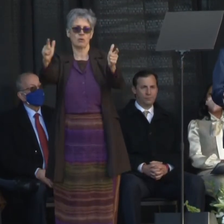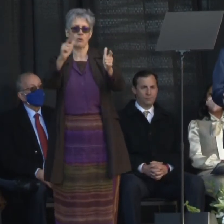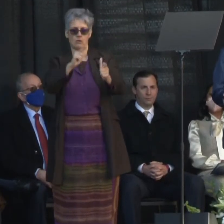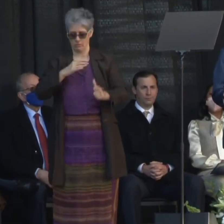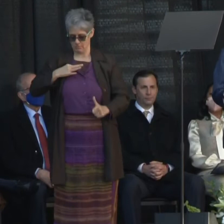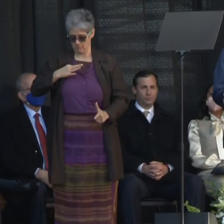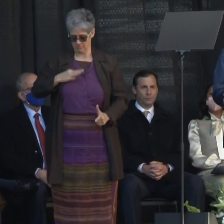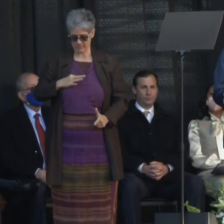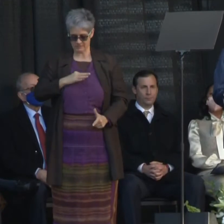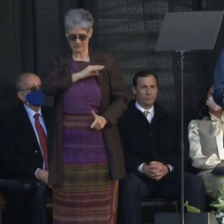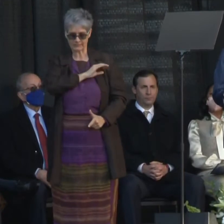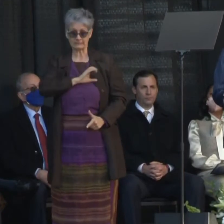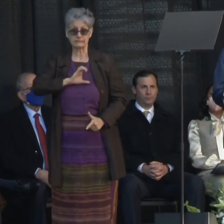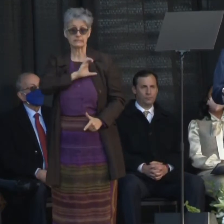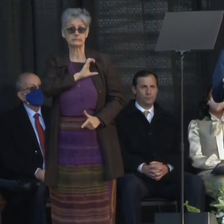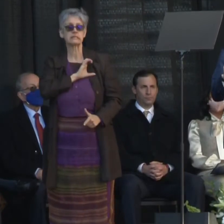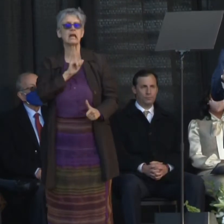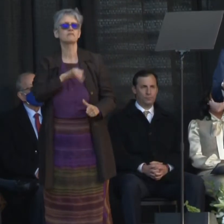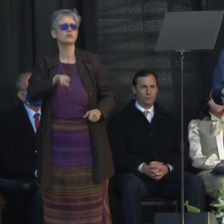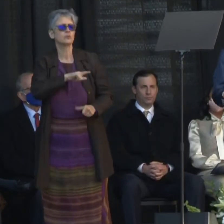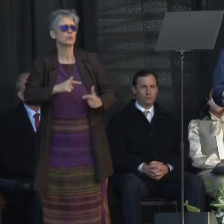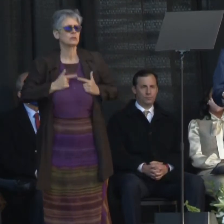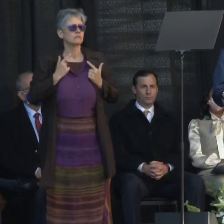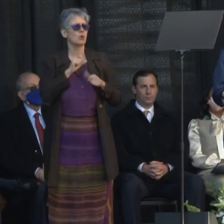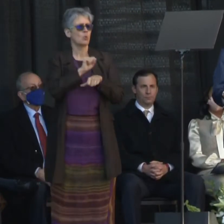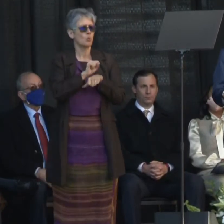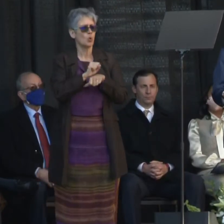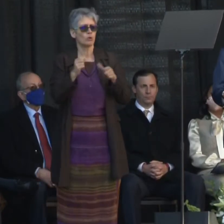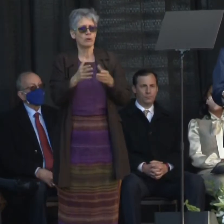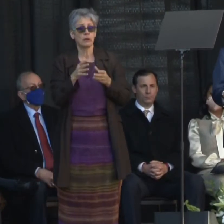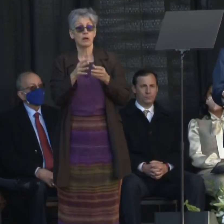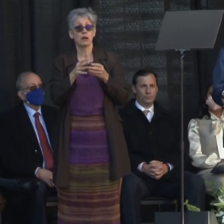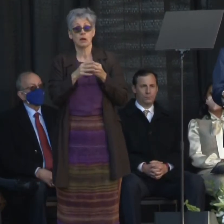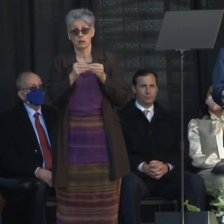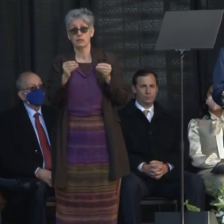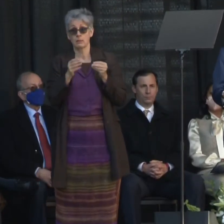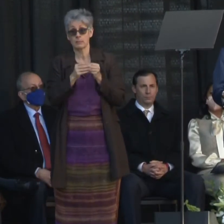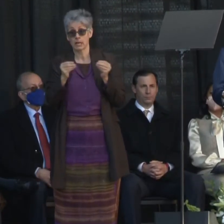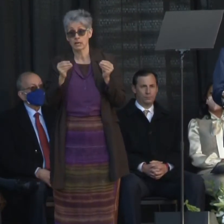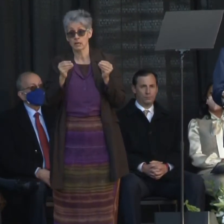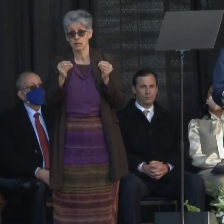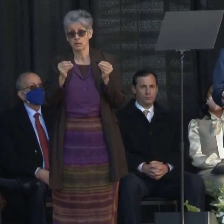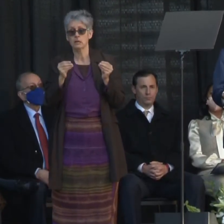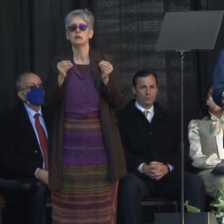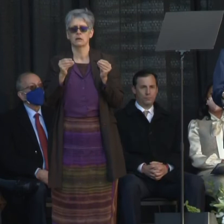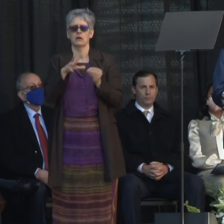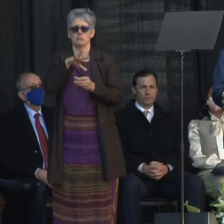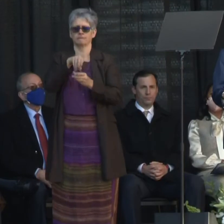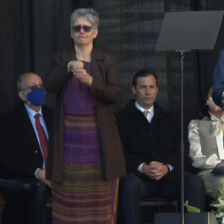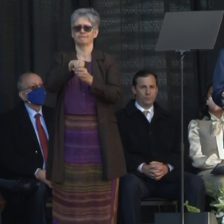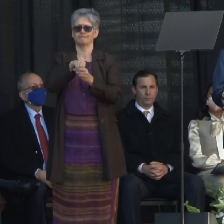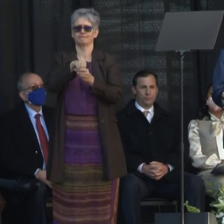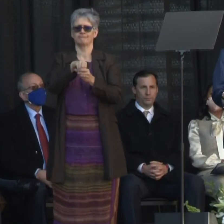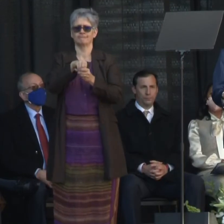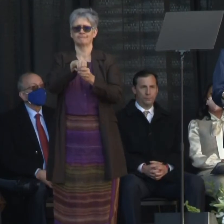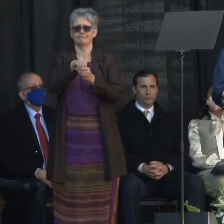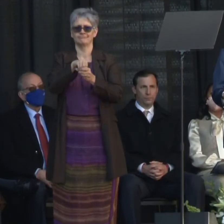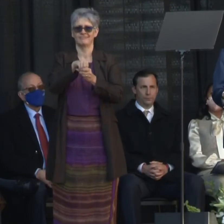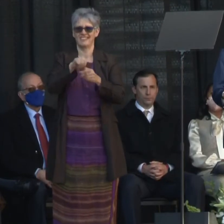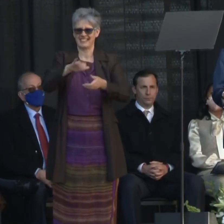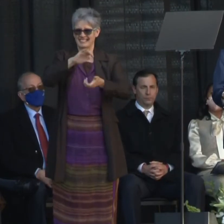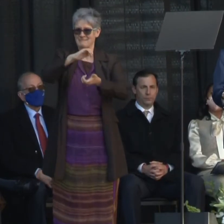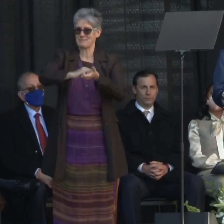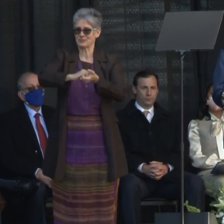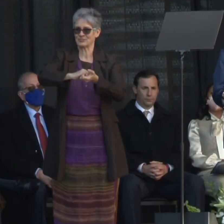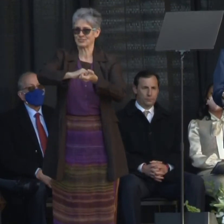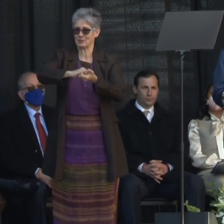or go to school in Columbia, you're invested in our success. This is a partnership. We want to work with you. We're